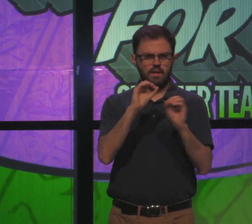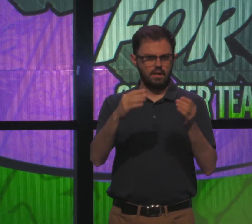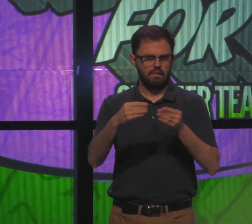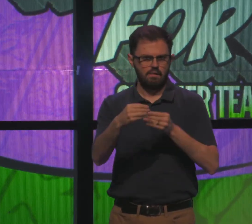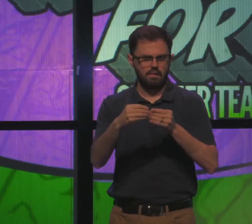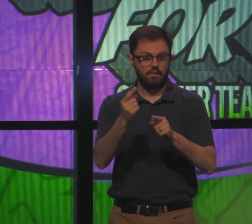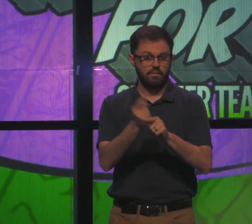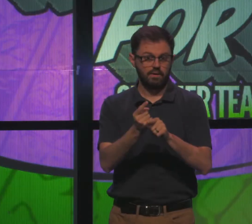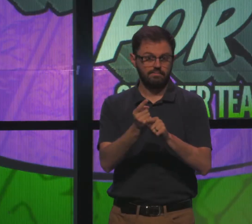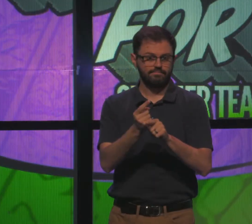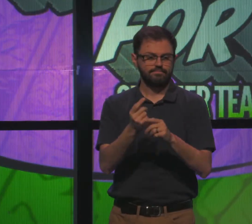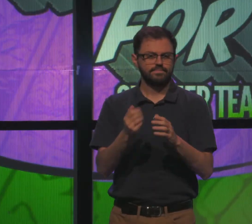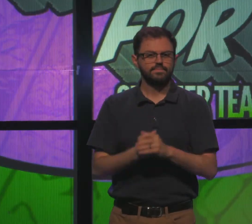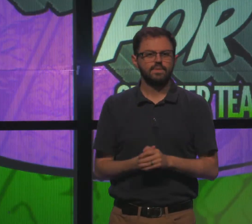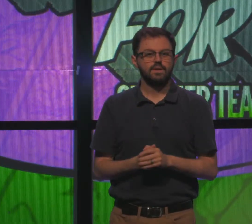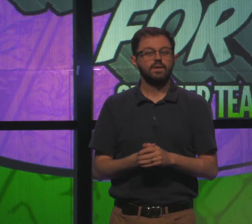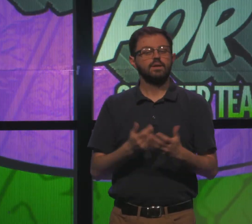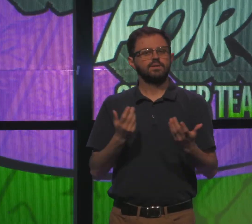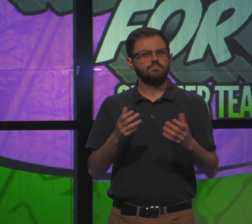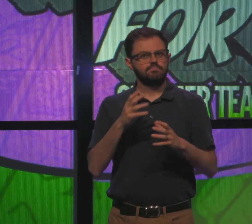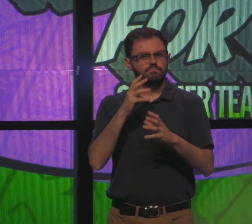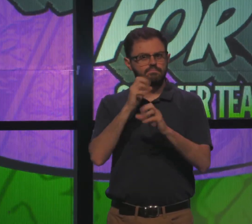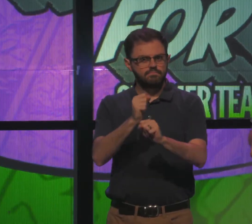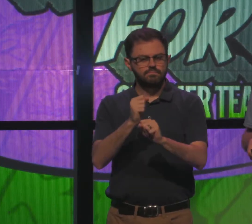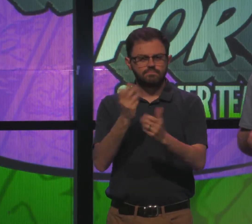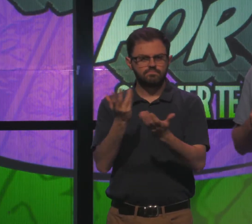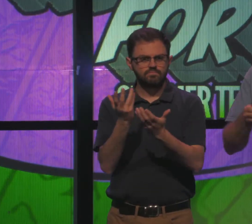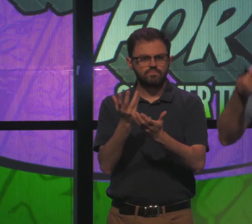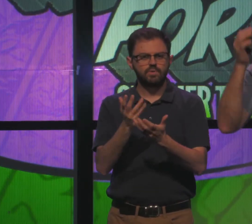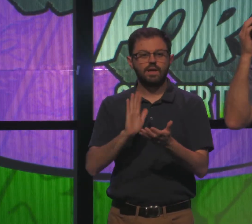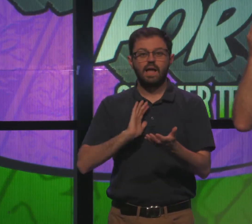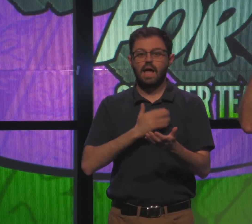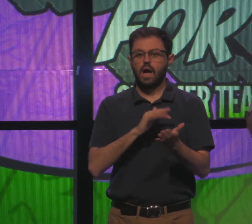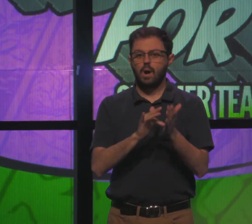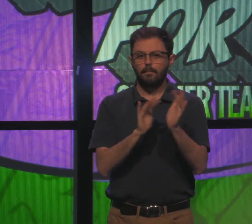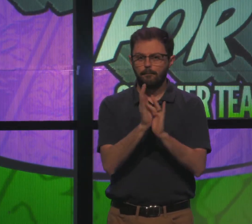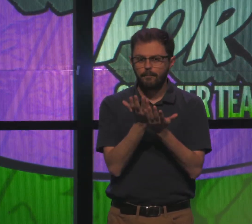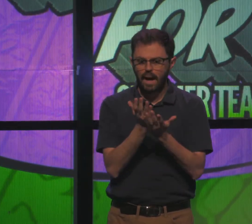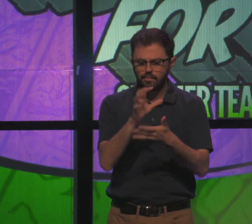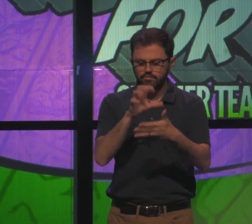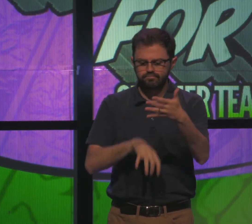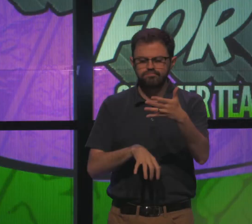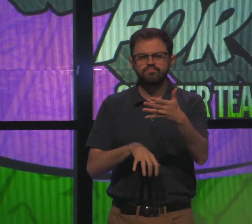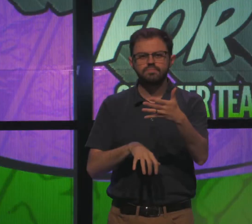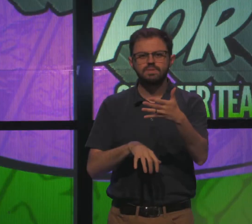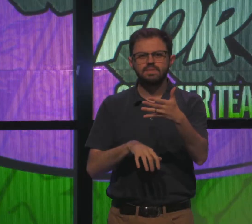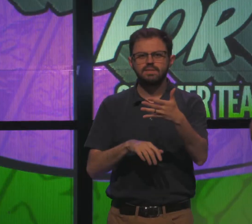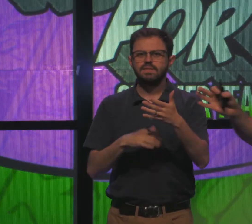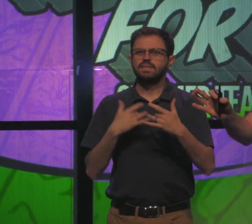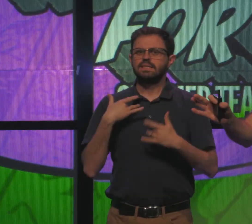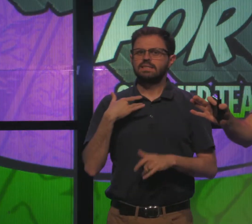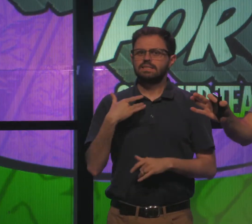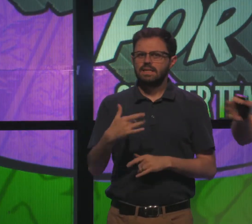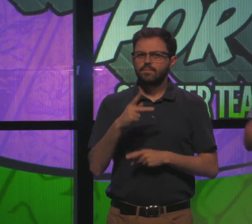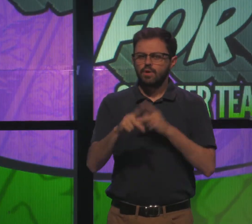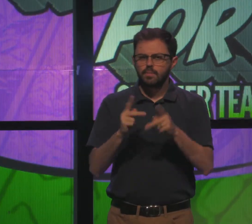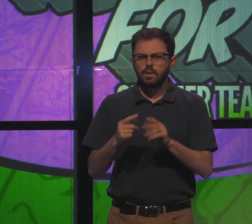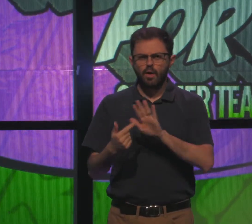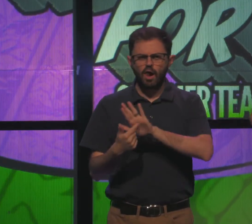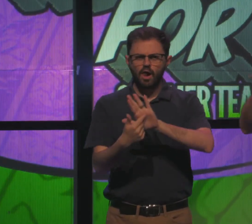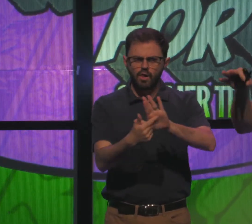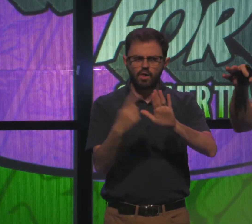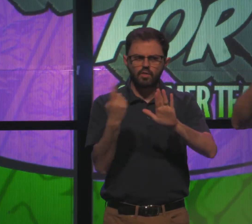is our scriptures, as oftentimes as they're presented as this stable, like only one